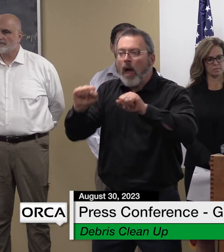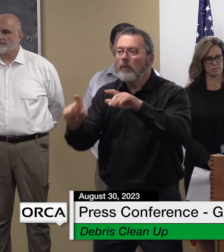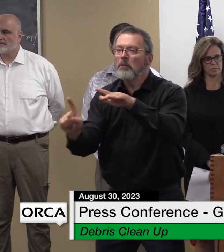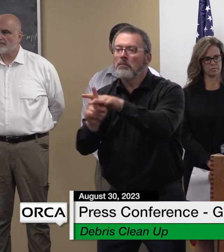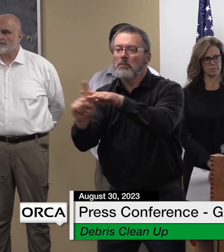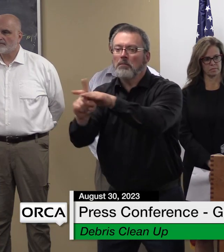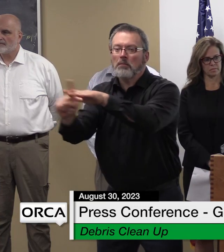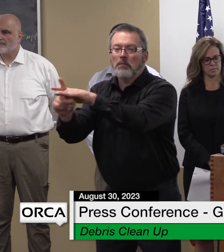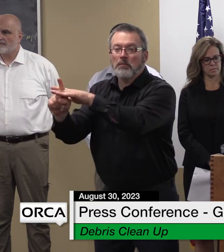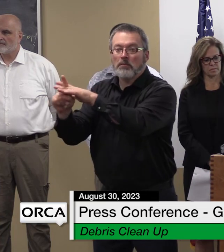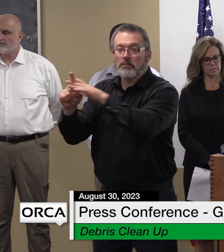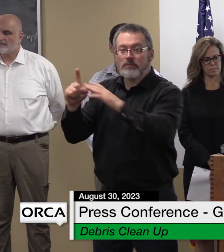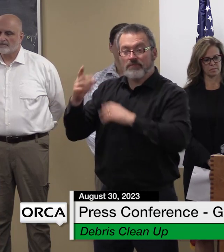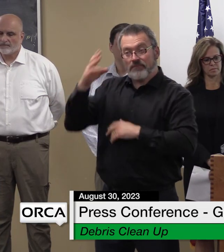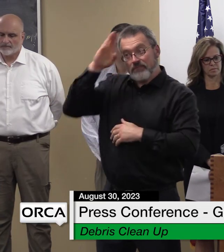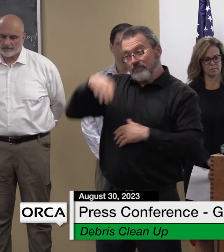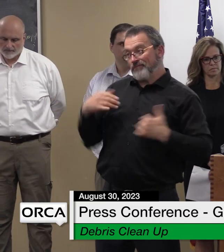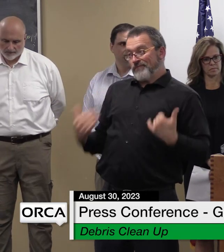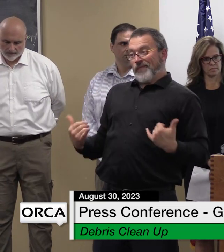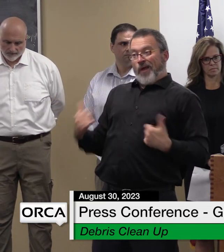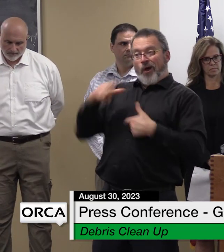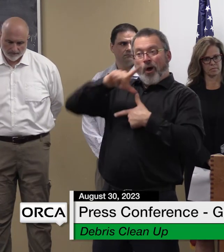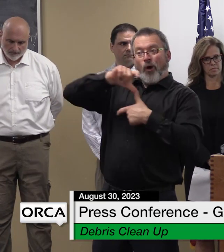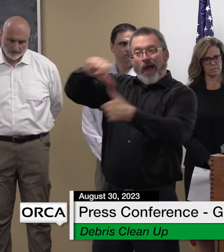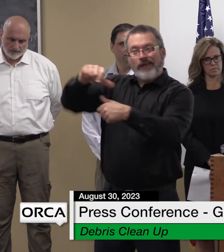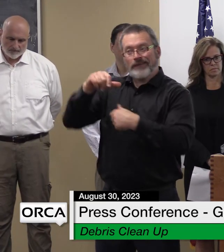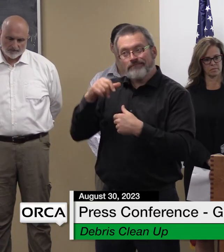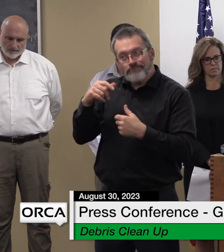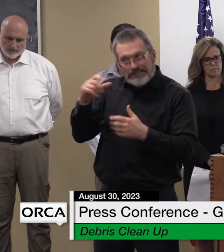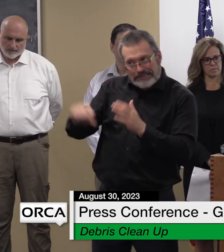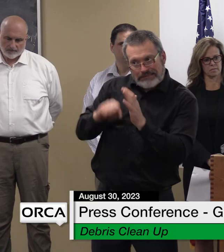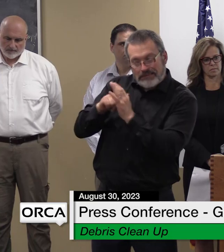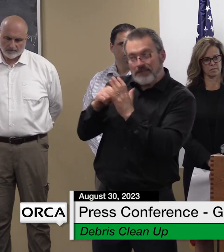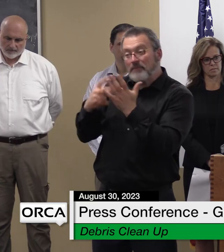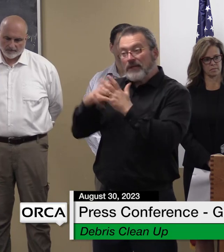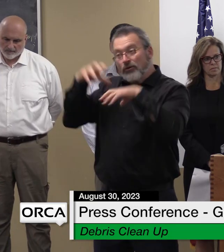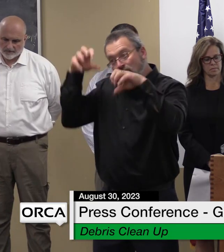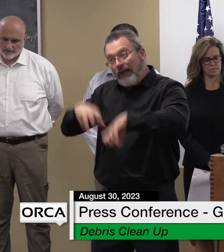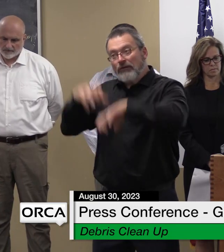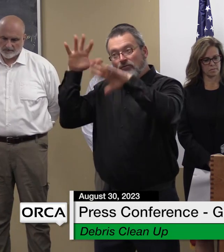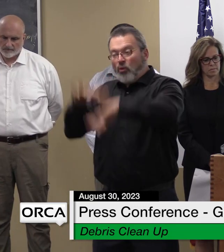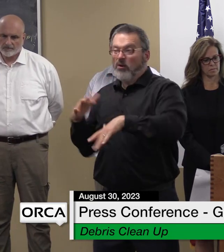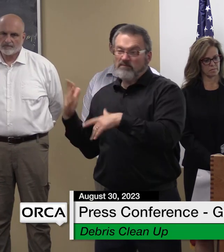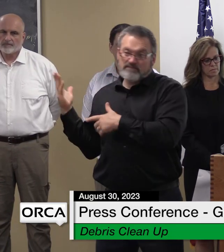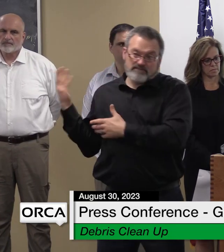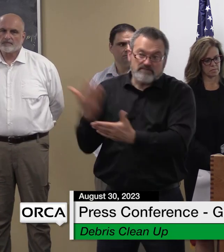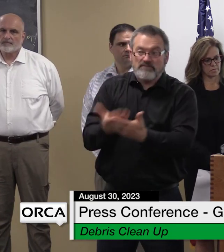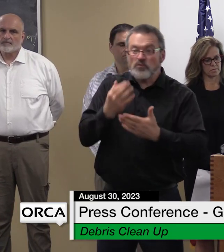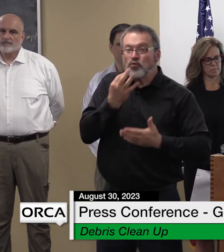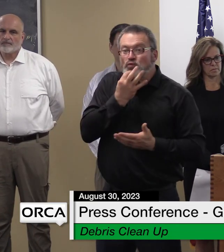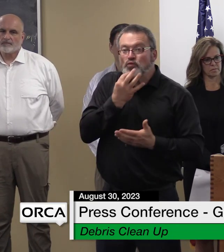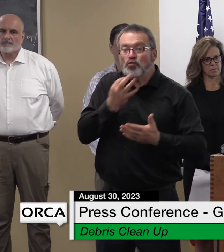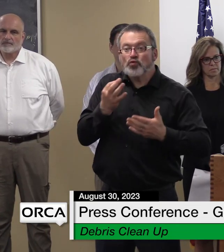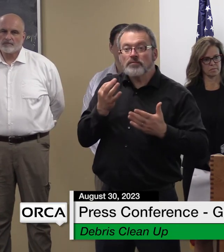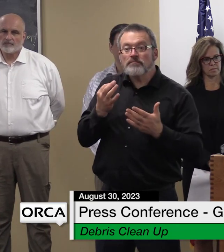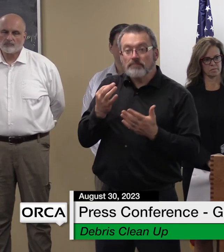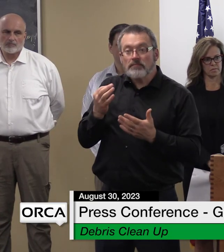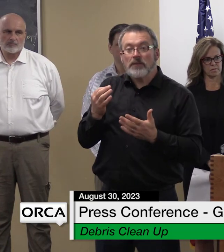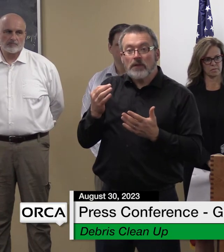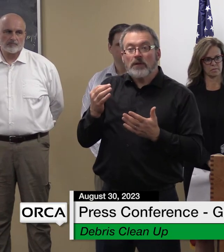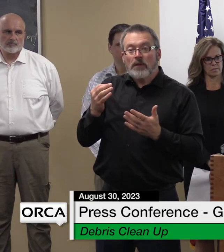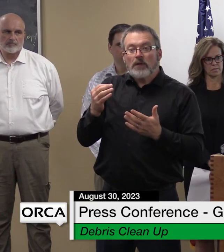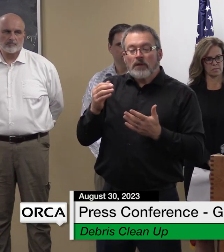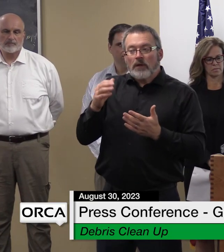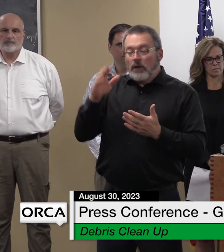is entering its busiest month. And we are thinking ahead to spring thawing events. This means that we